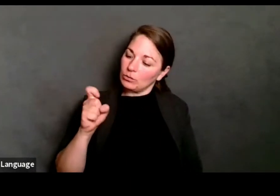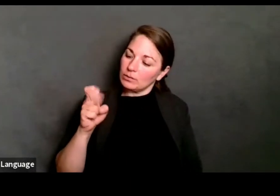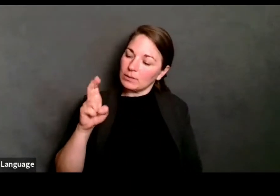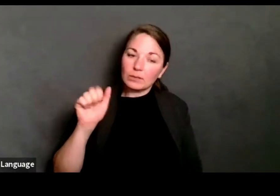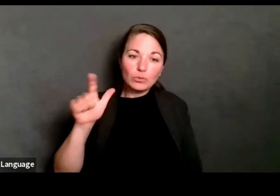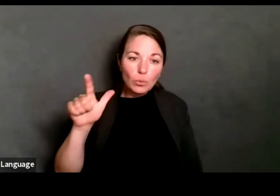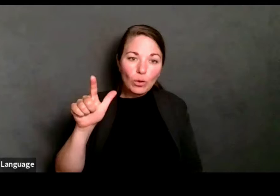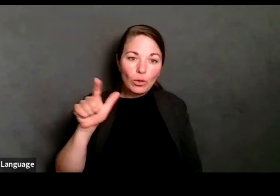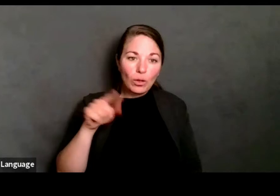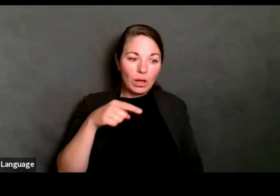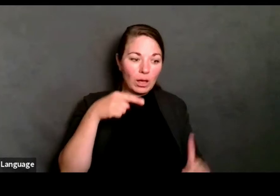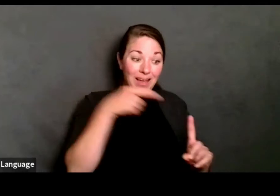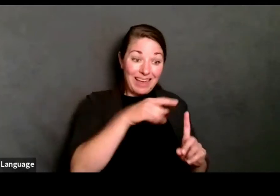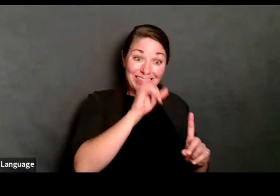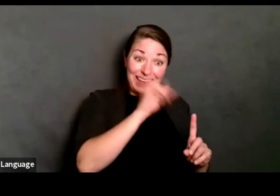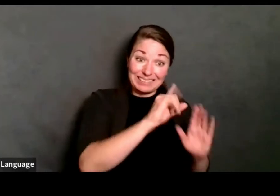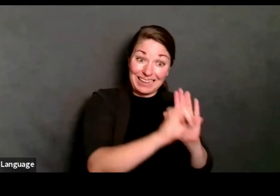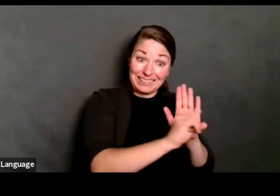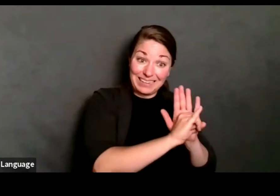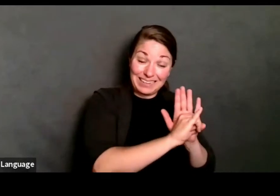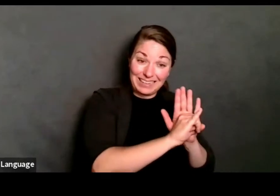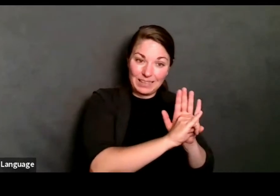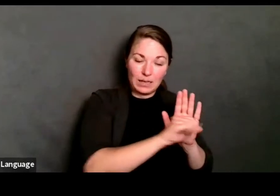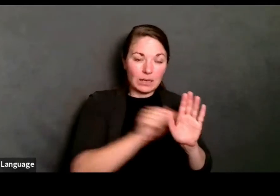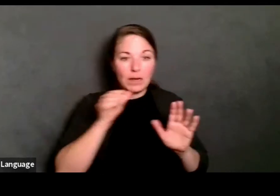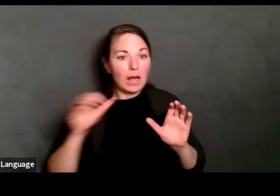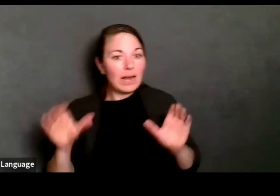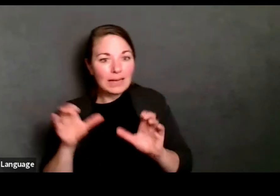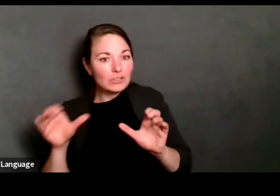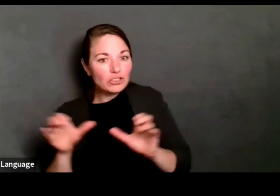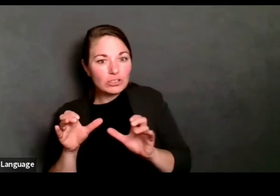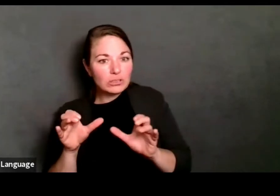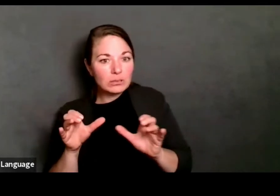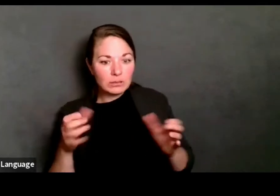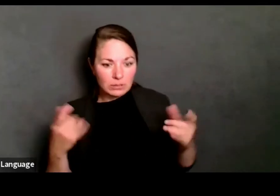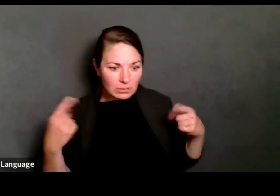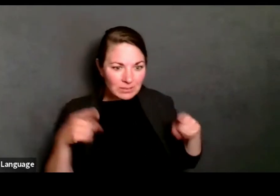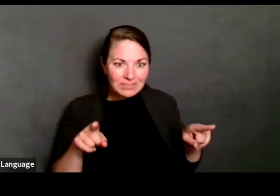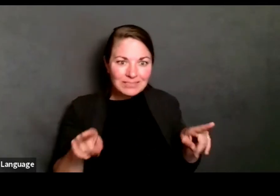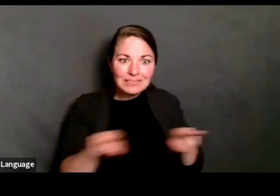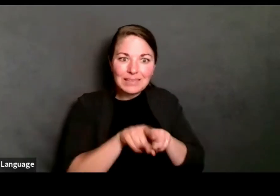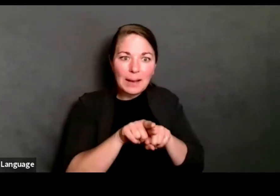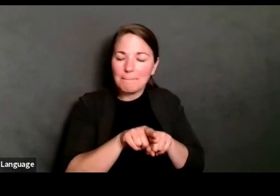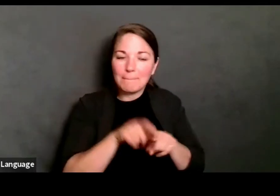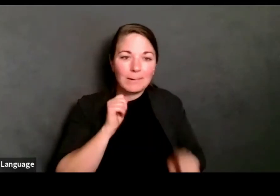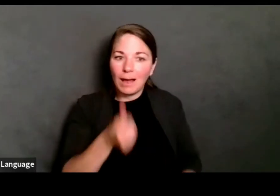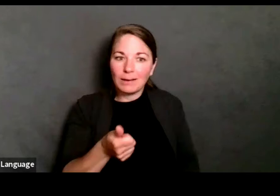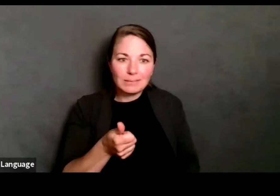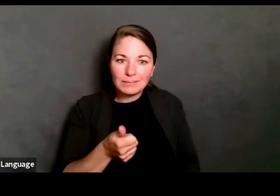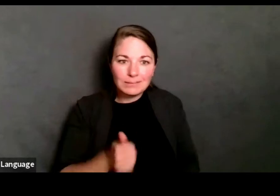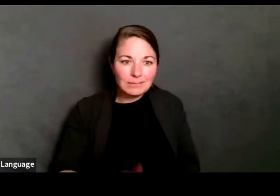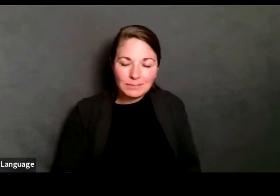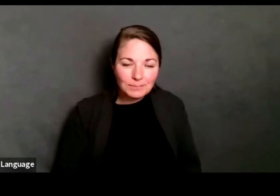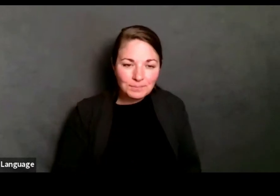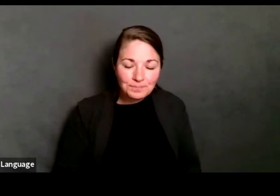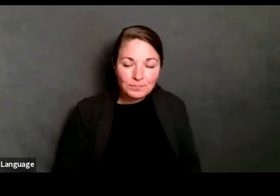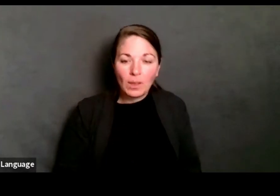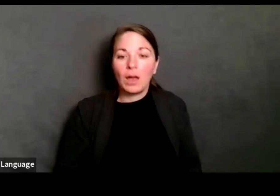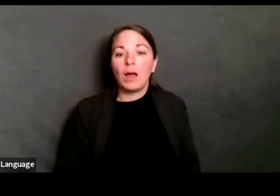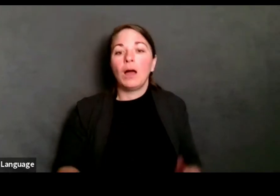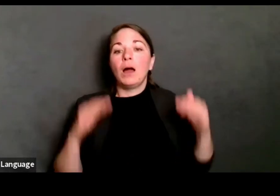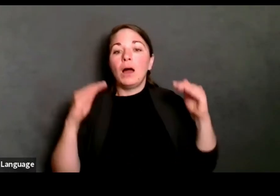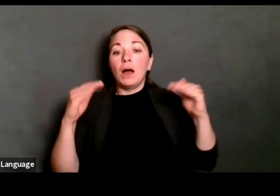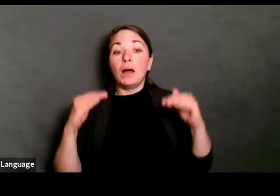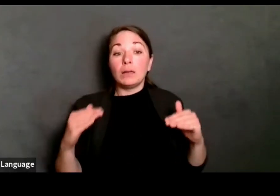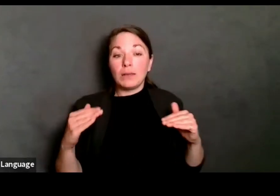identity term with an action is troubling. For the next two terms, let's think